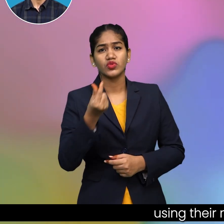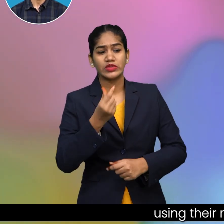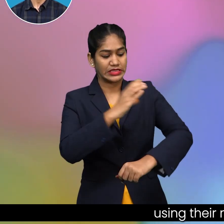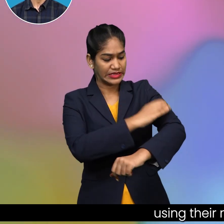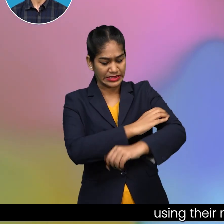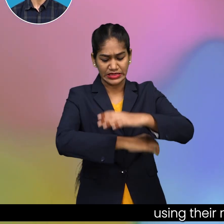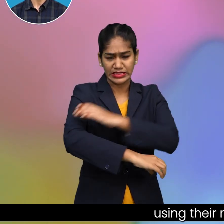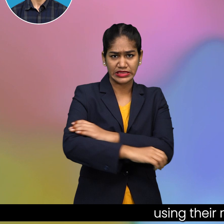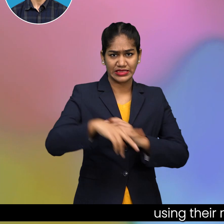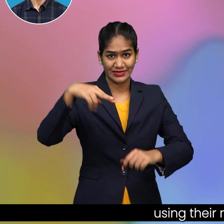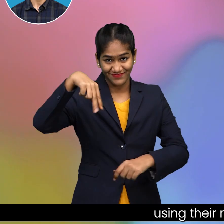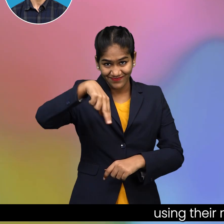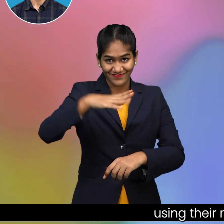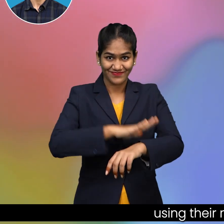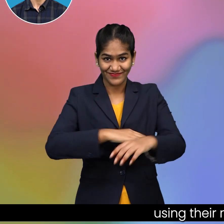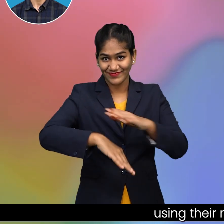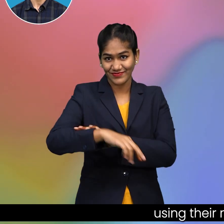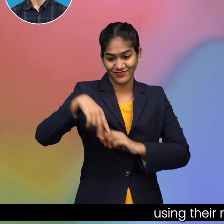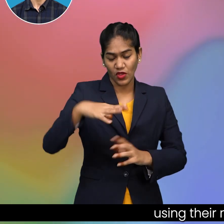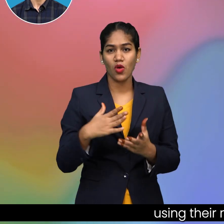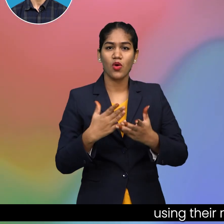muscles or glands.